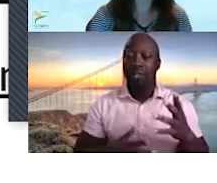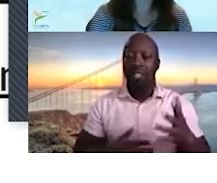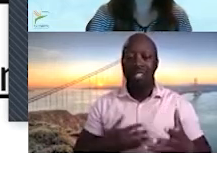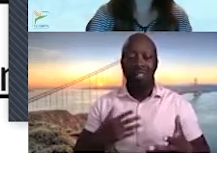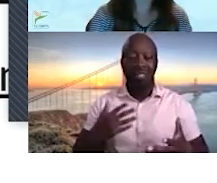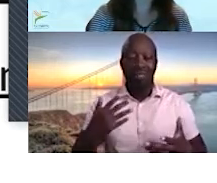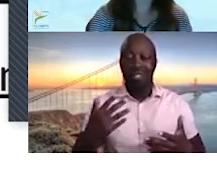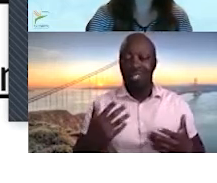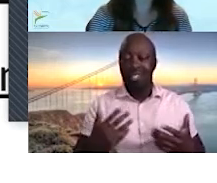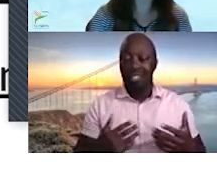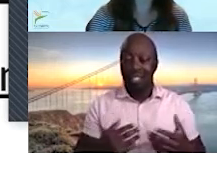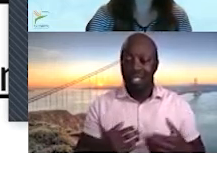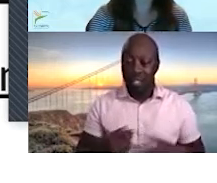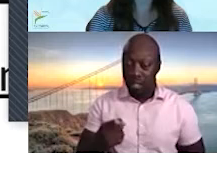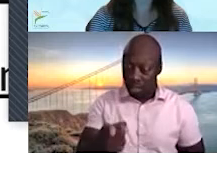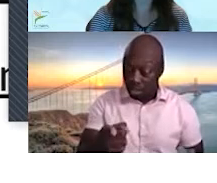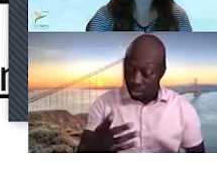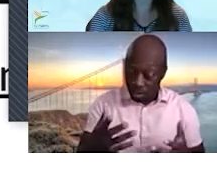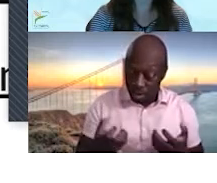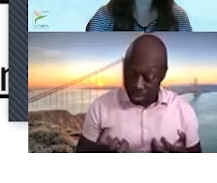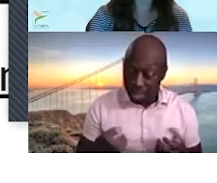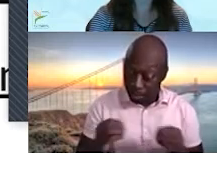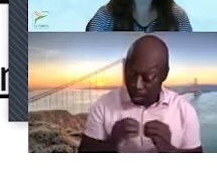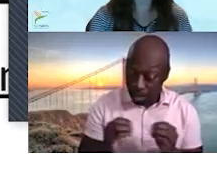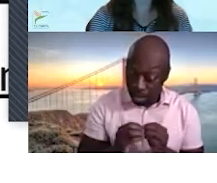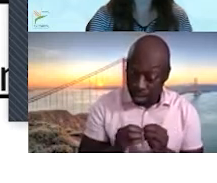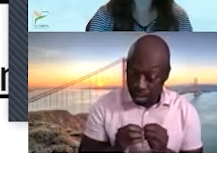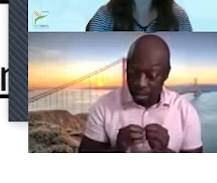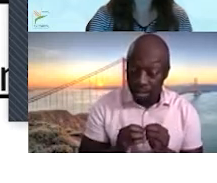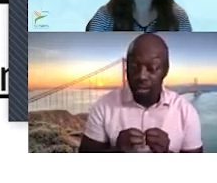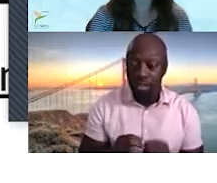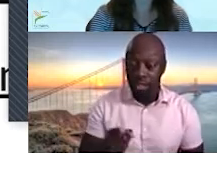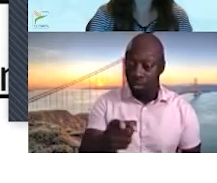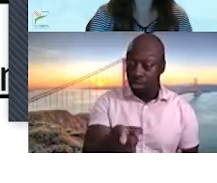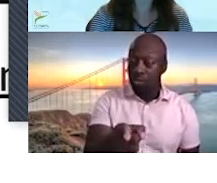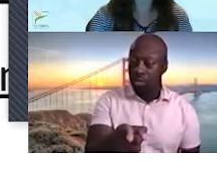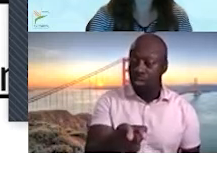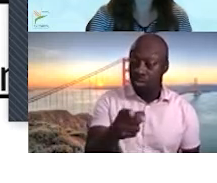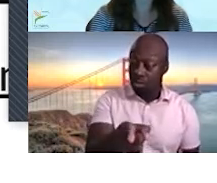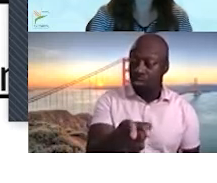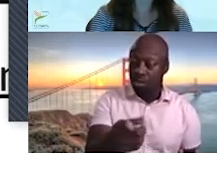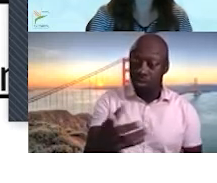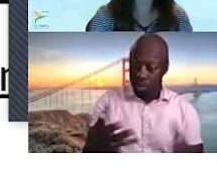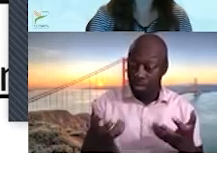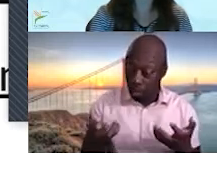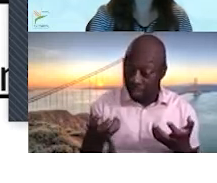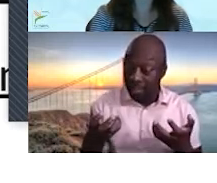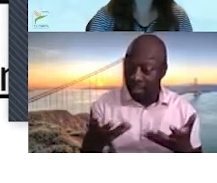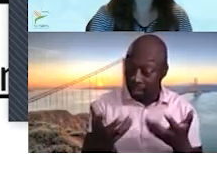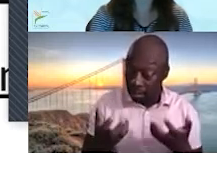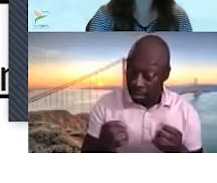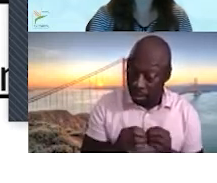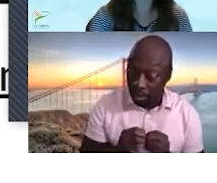when we're on, do you want some more? So do you